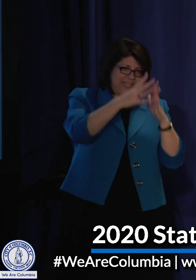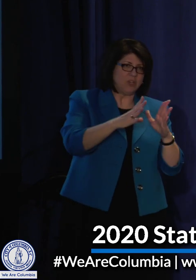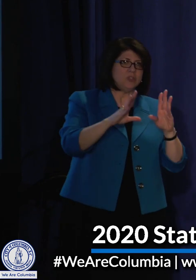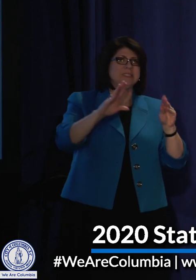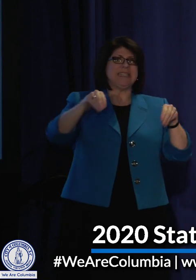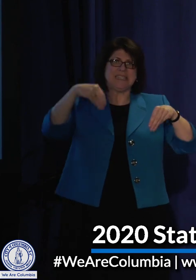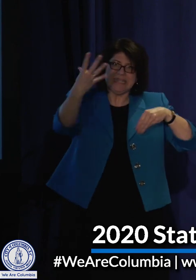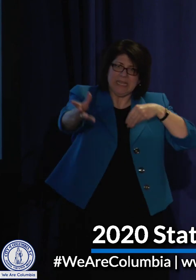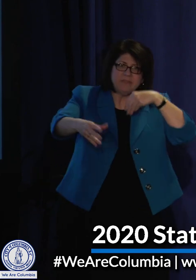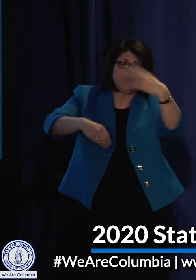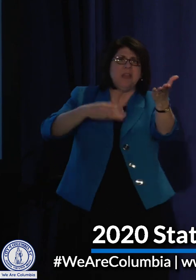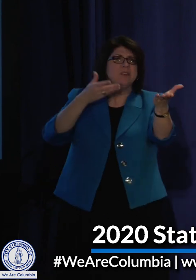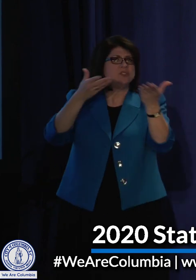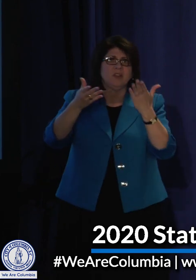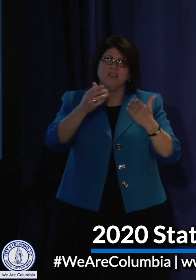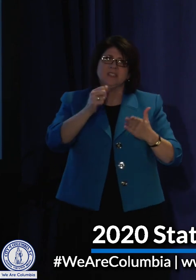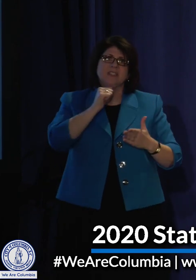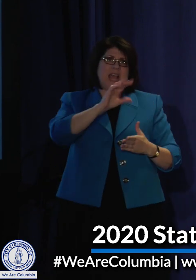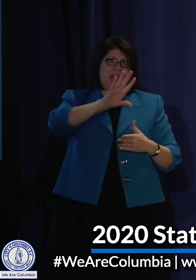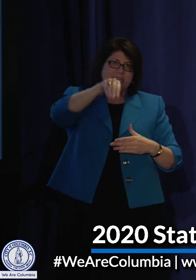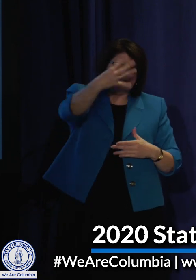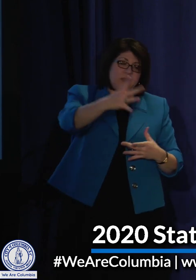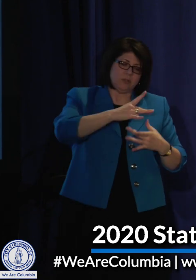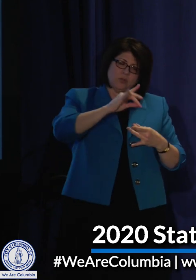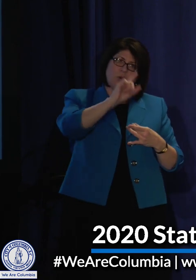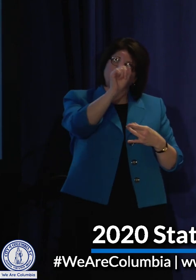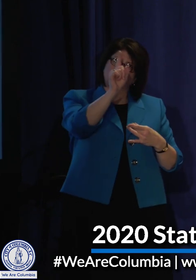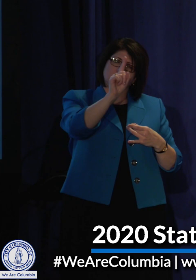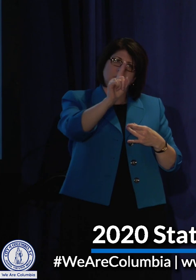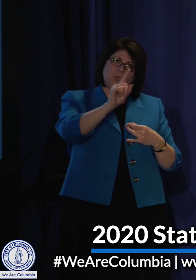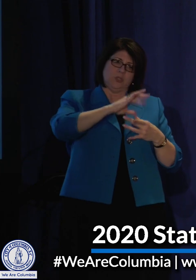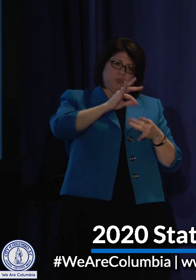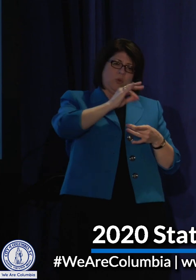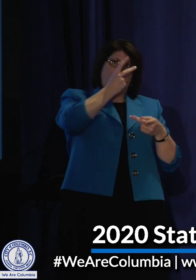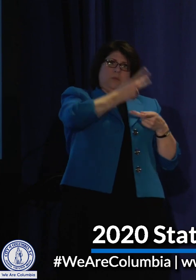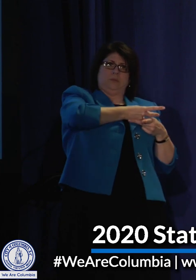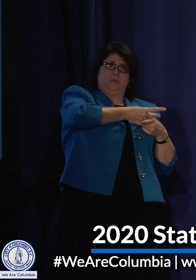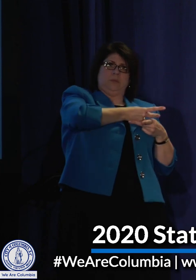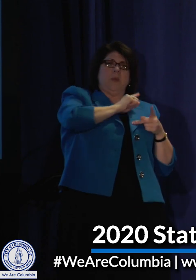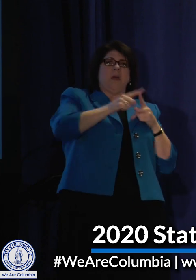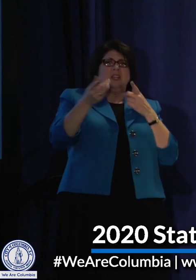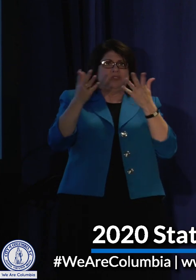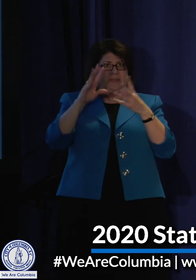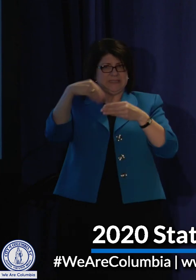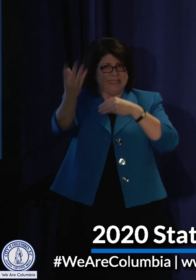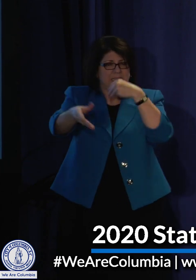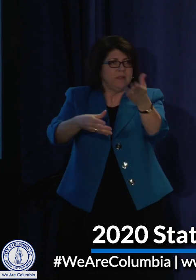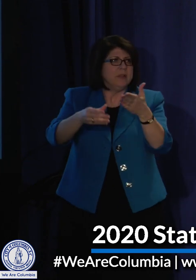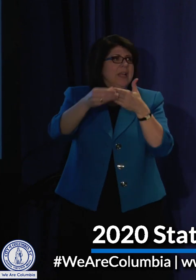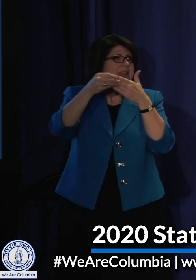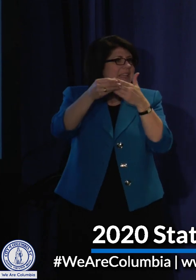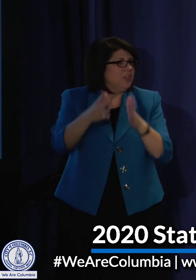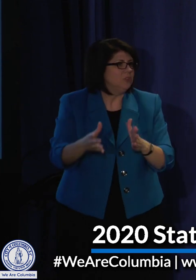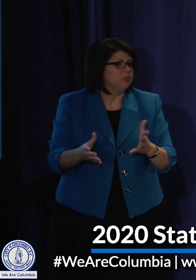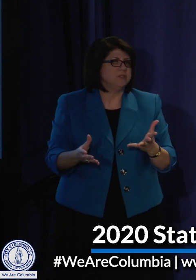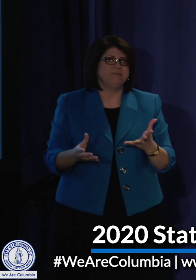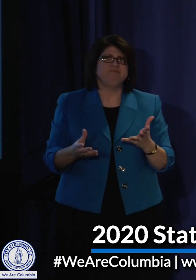service, not their soul, their service, and you retain your soul. That leaders build